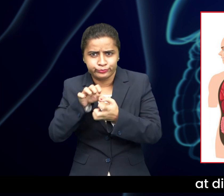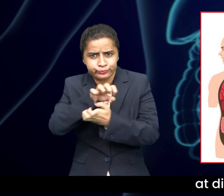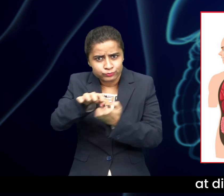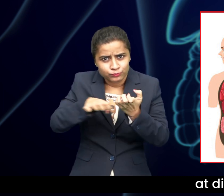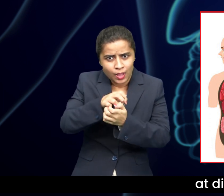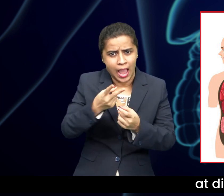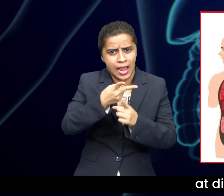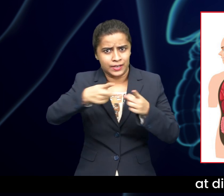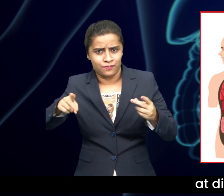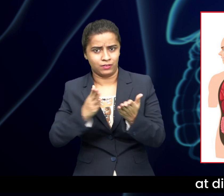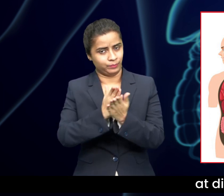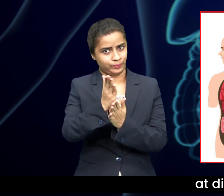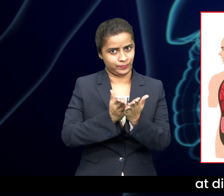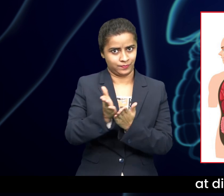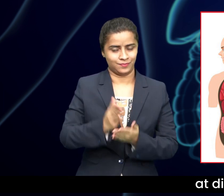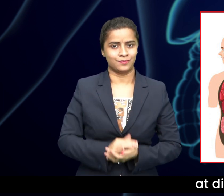stages.